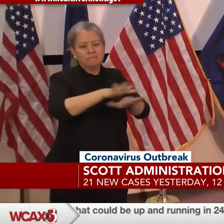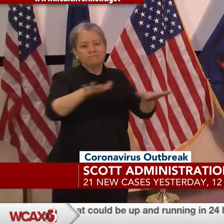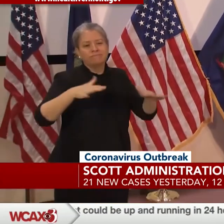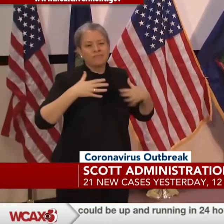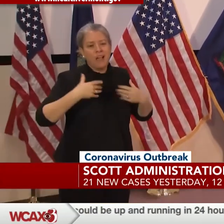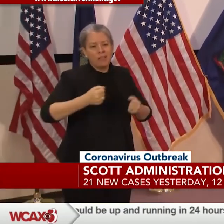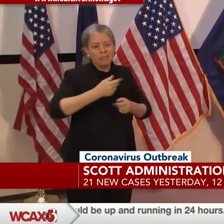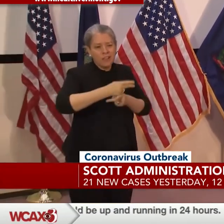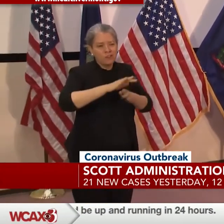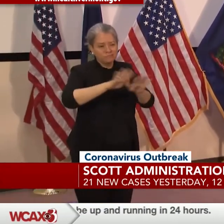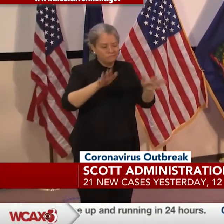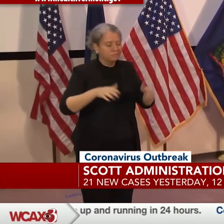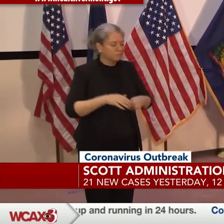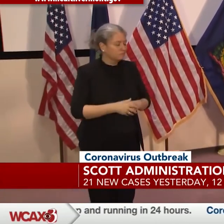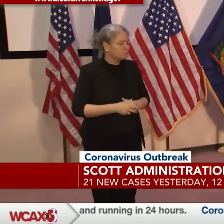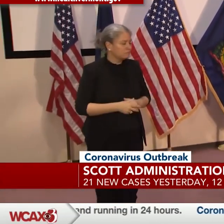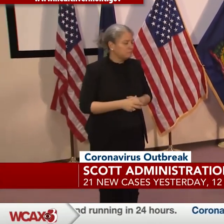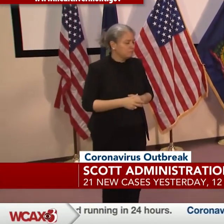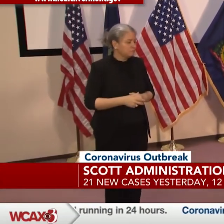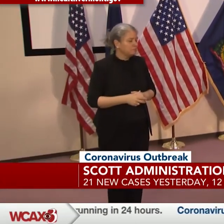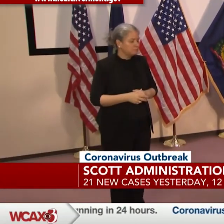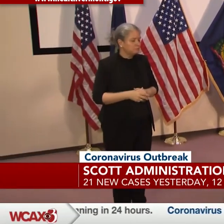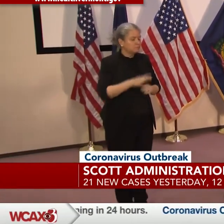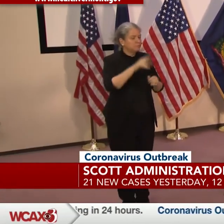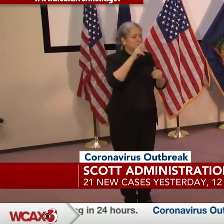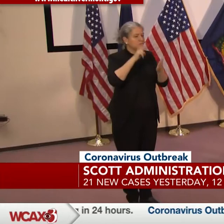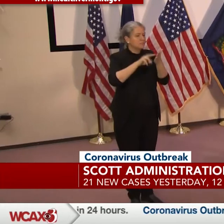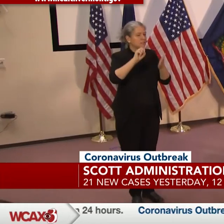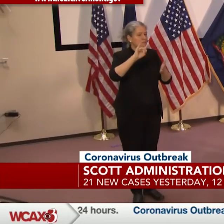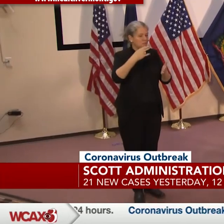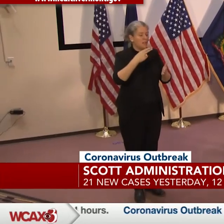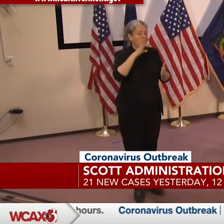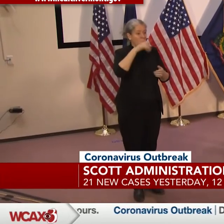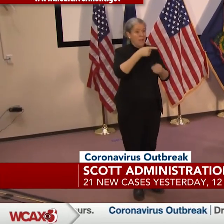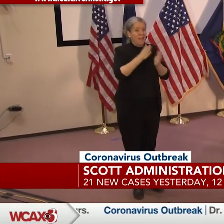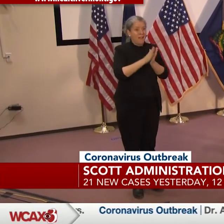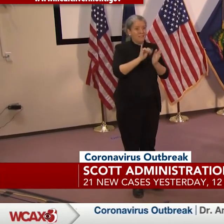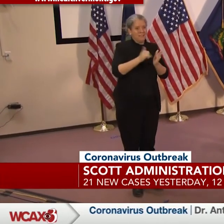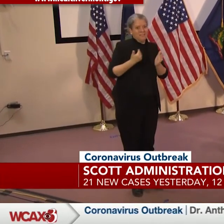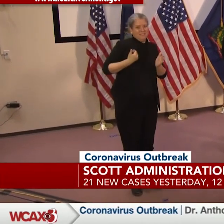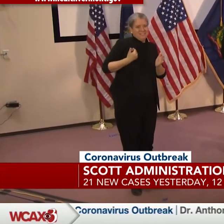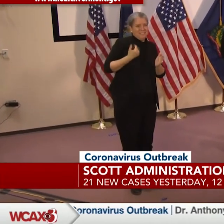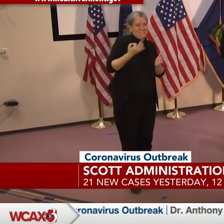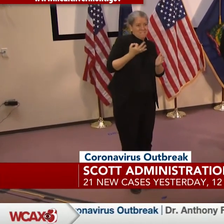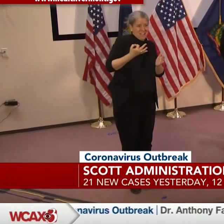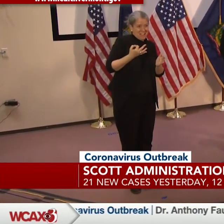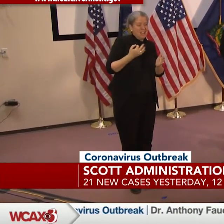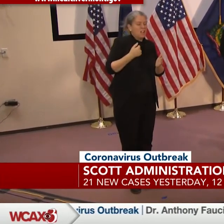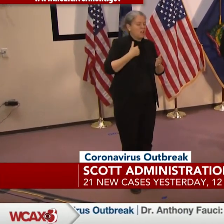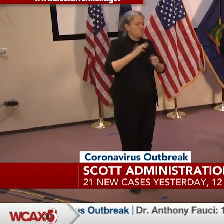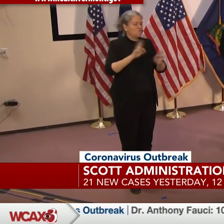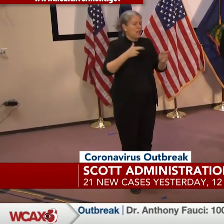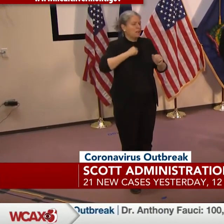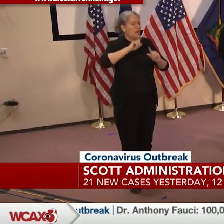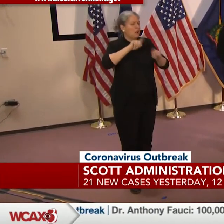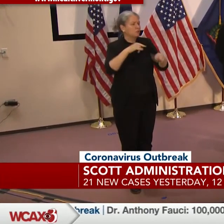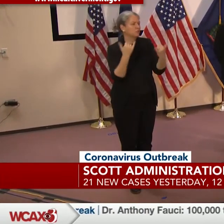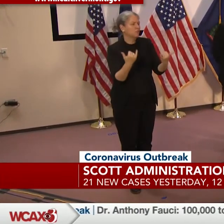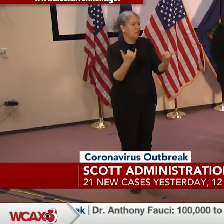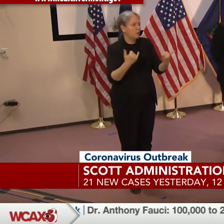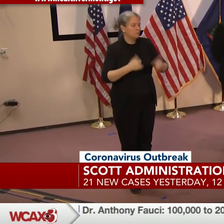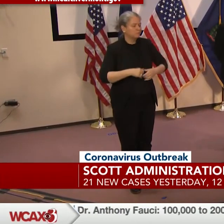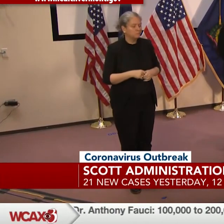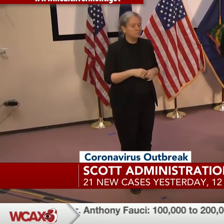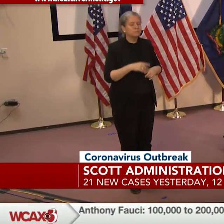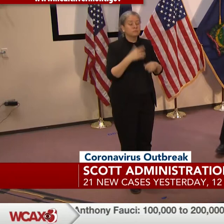Sure, Ann, thank you very much. I did get that answer for you, as I had said over the weekend. Right now,